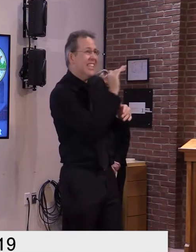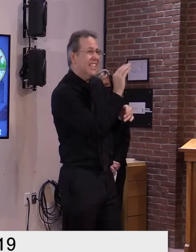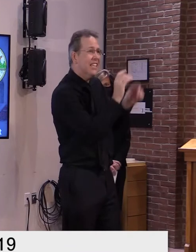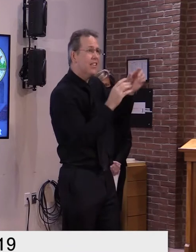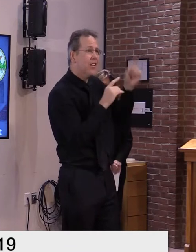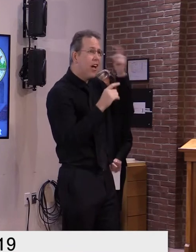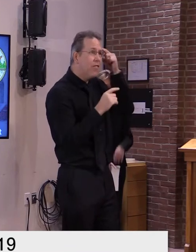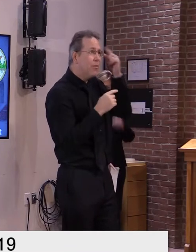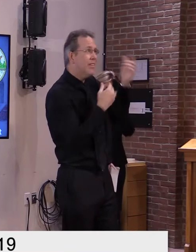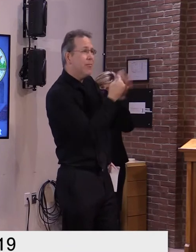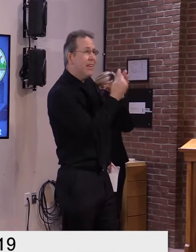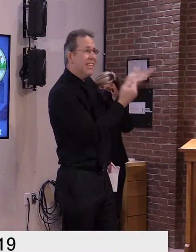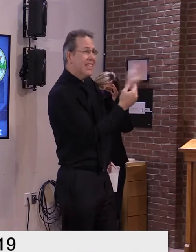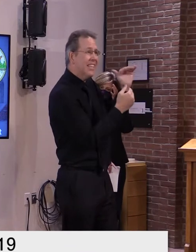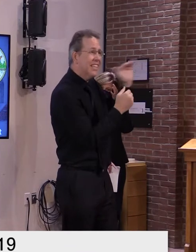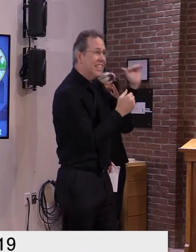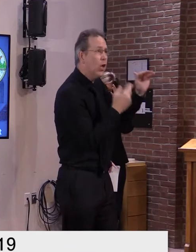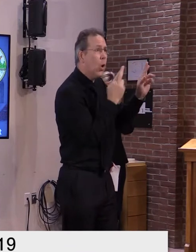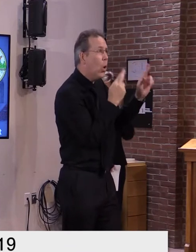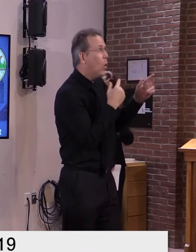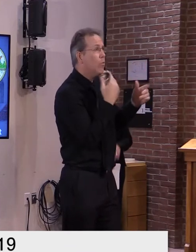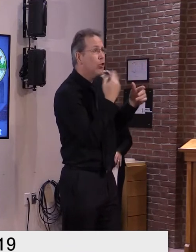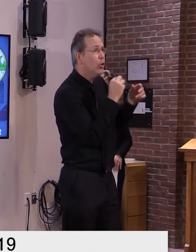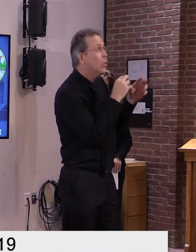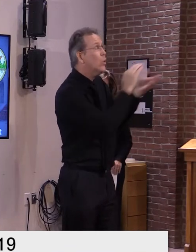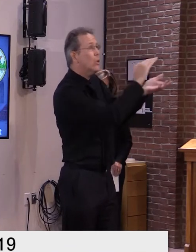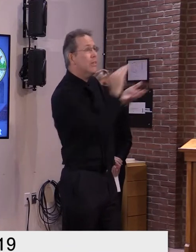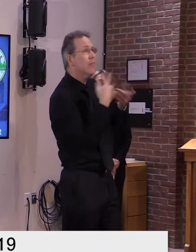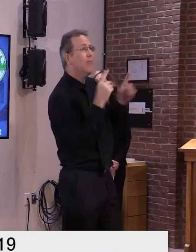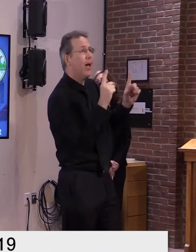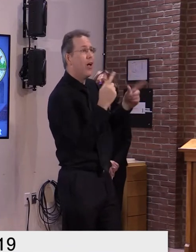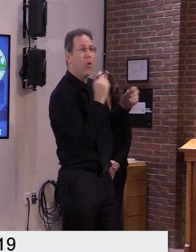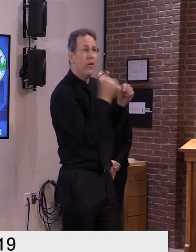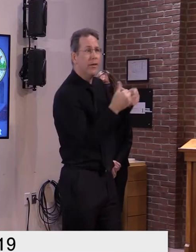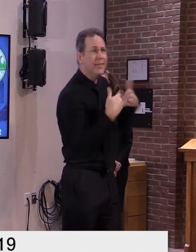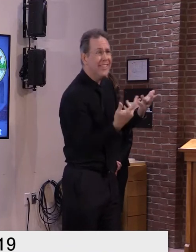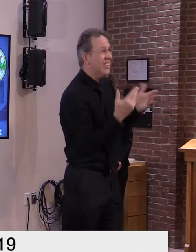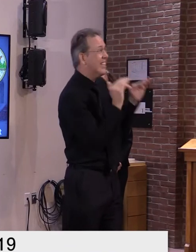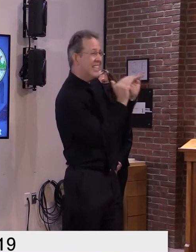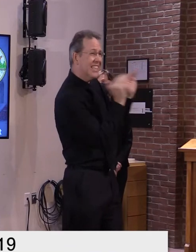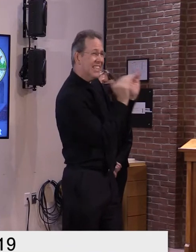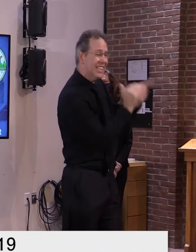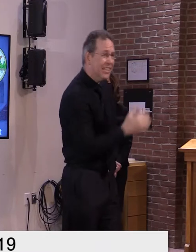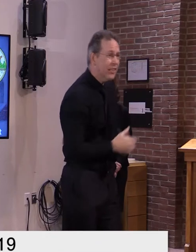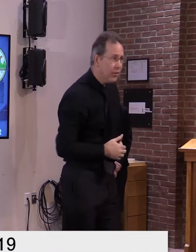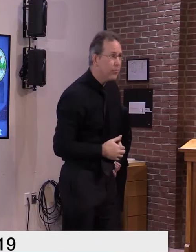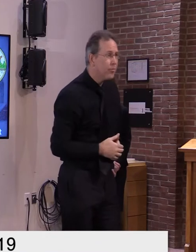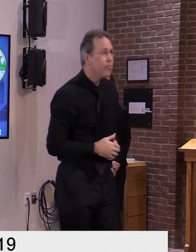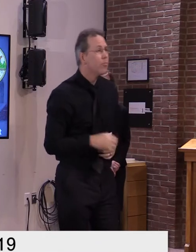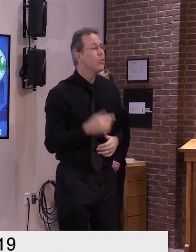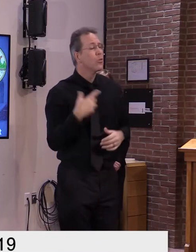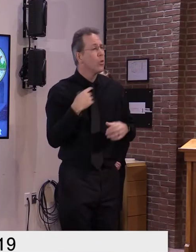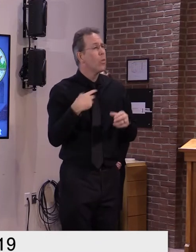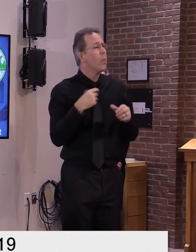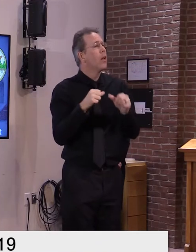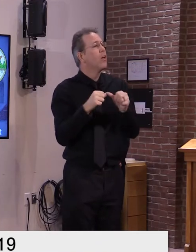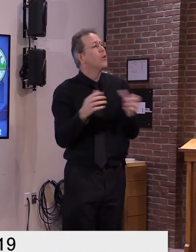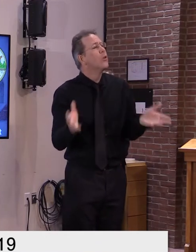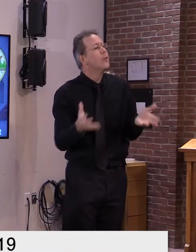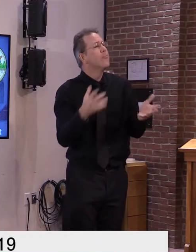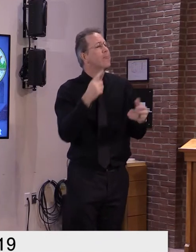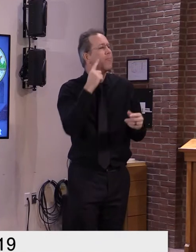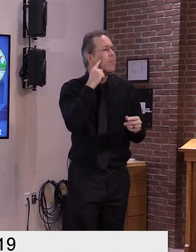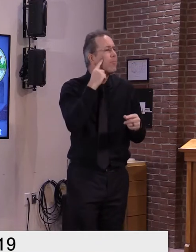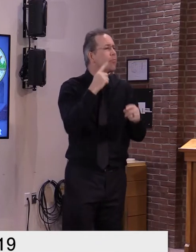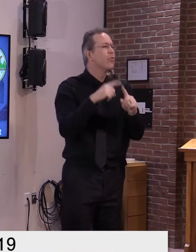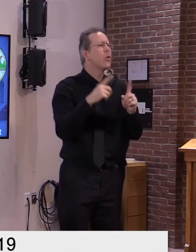news in the very near future. Now finally, to continue with our effort to highlight acts of kindness, service, and